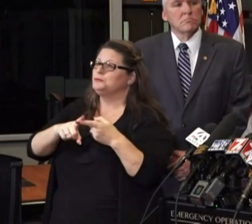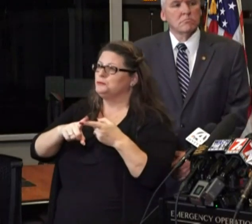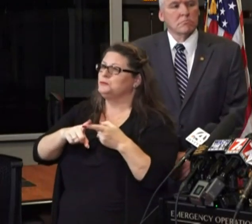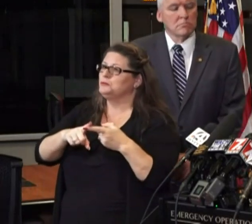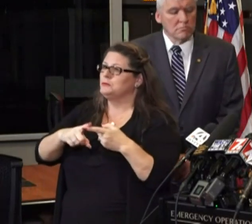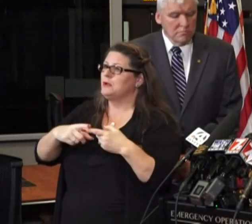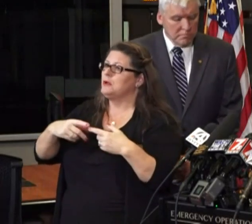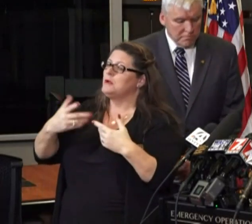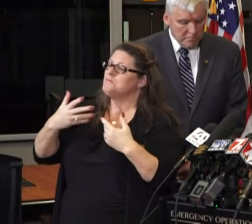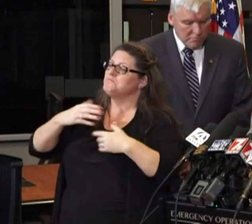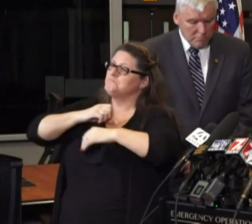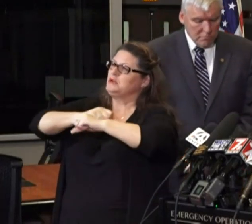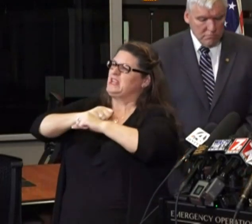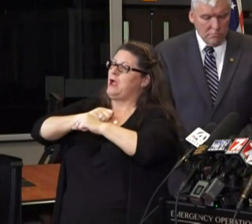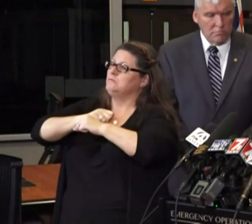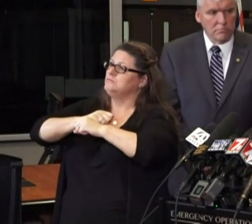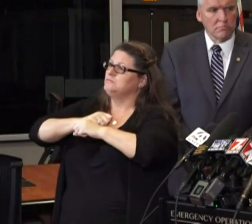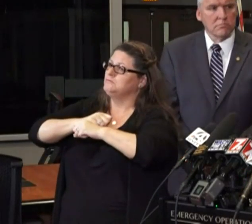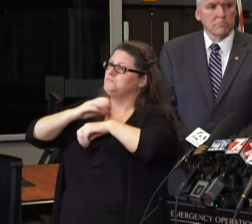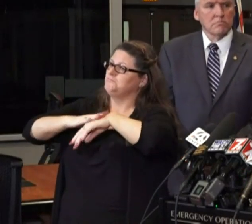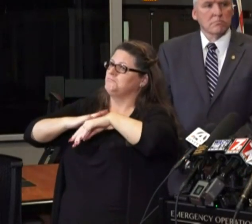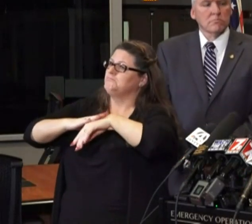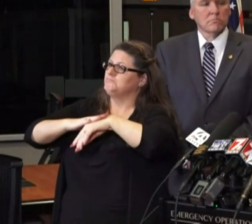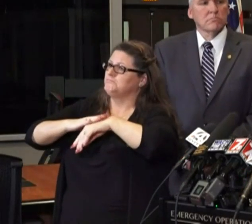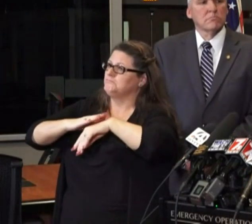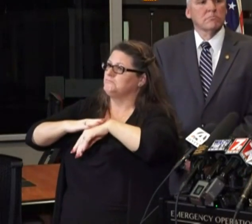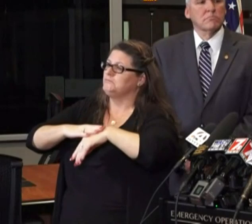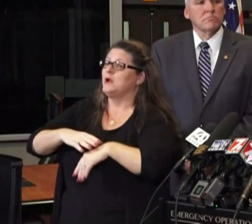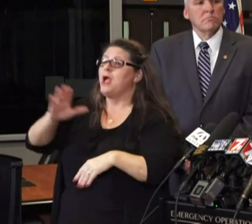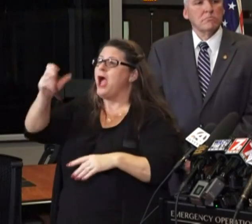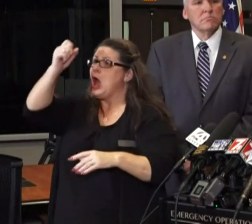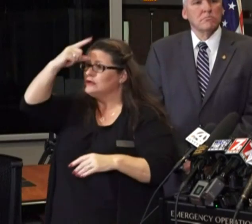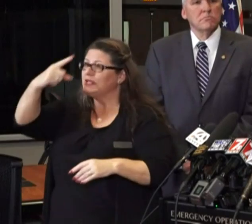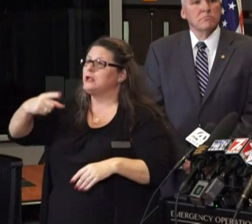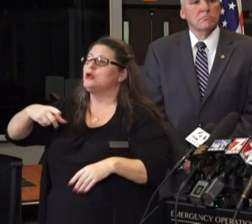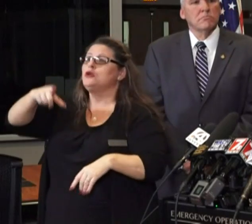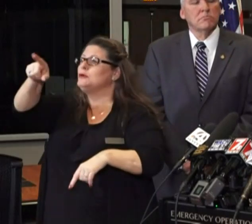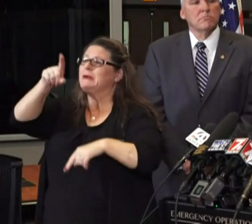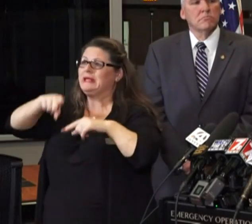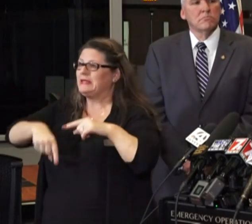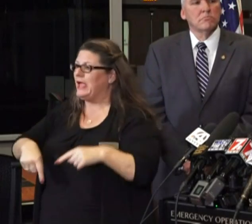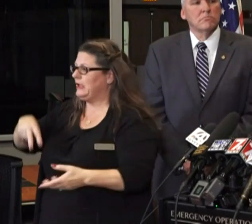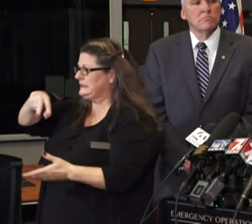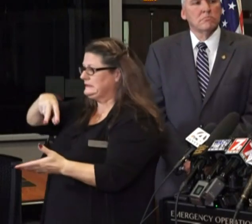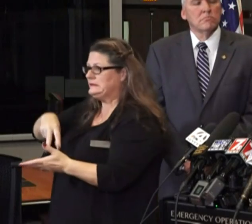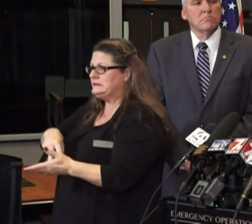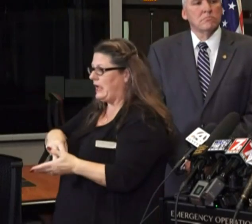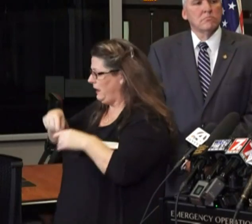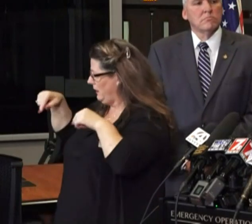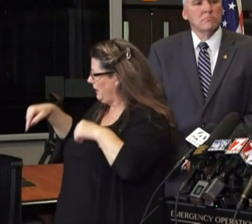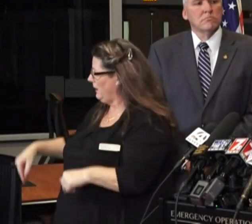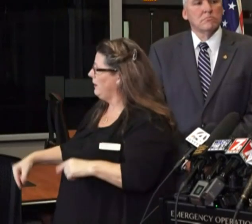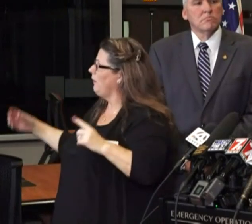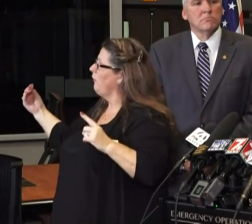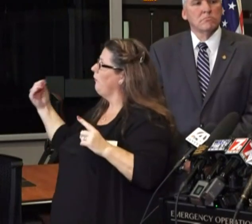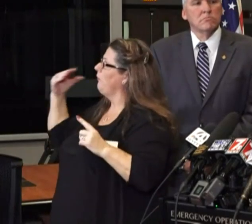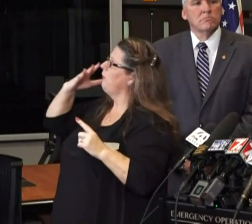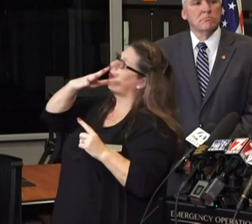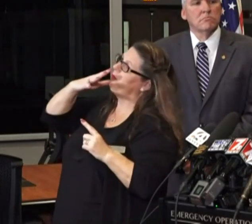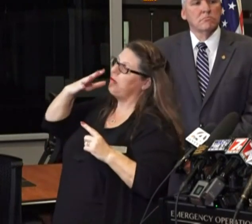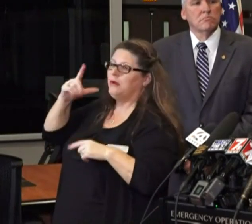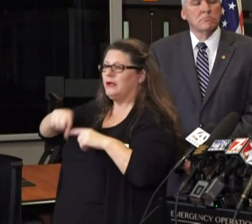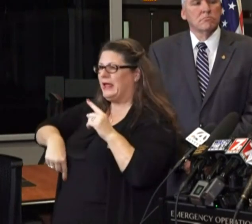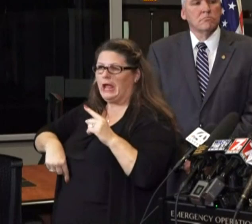urging people to take those precautions. Because again, it's not an airborne virus. That is, it's not floating in the air like chicken pox